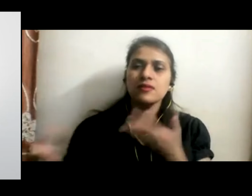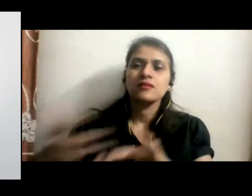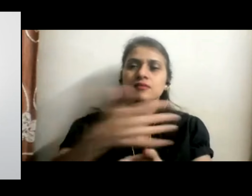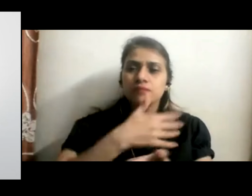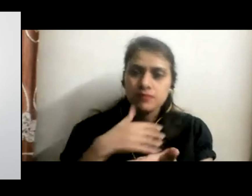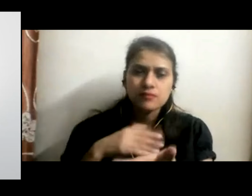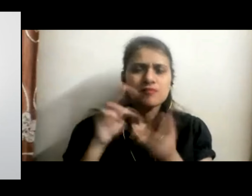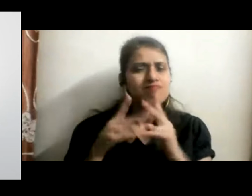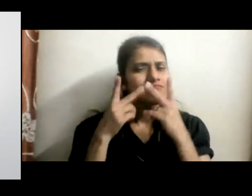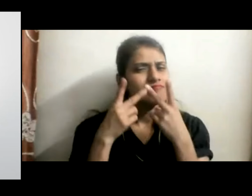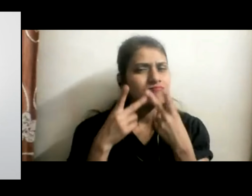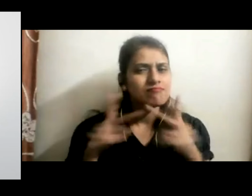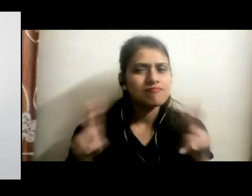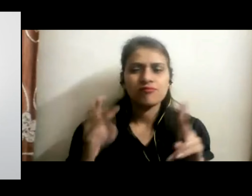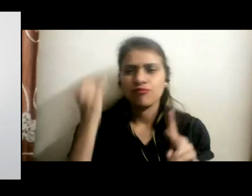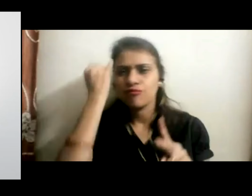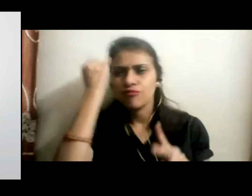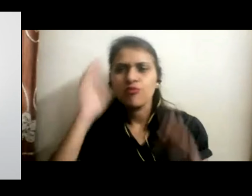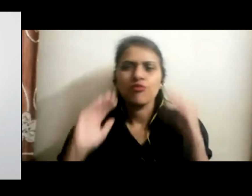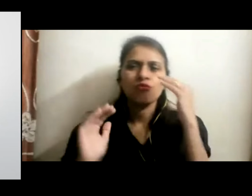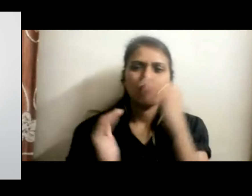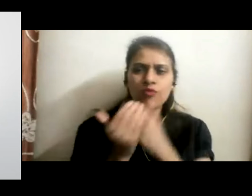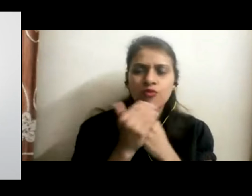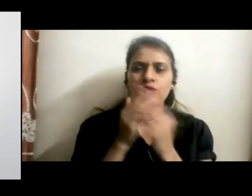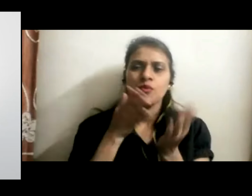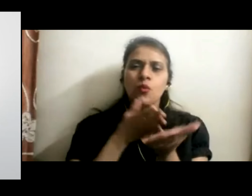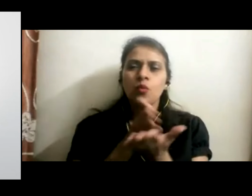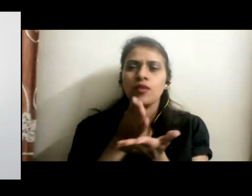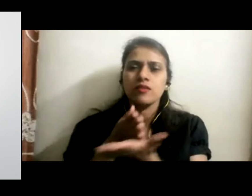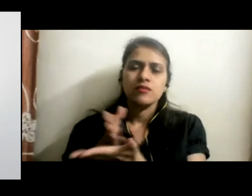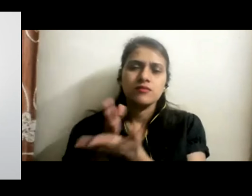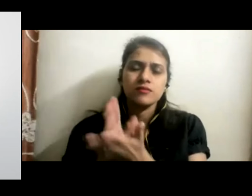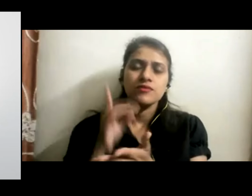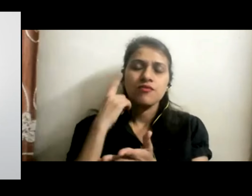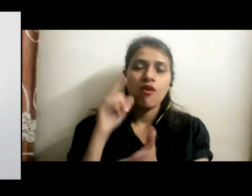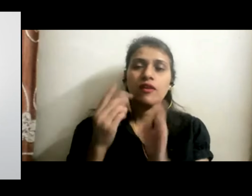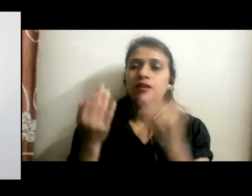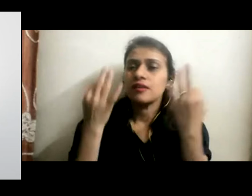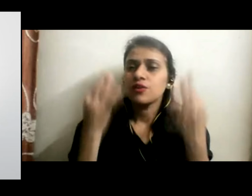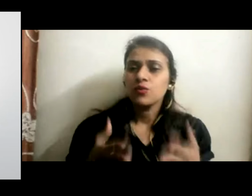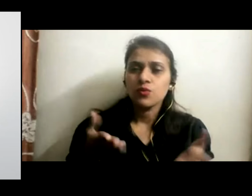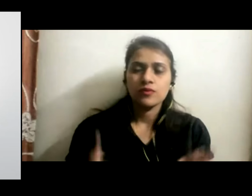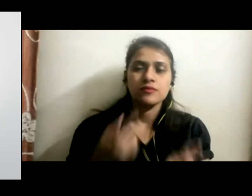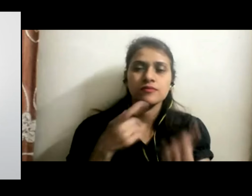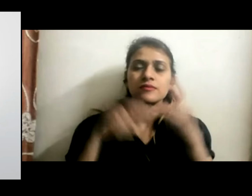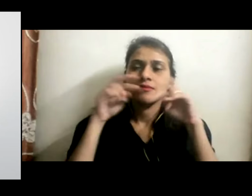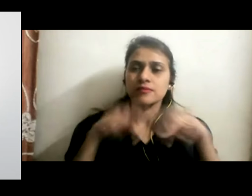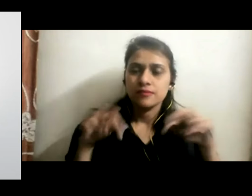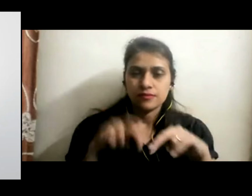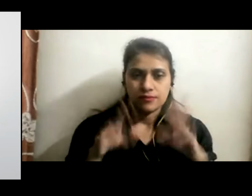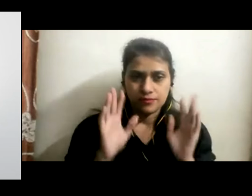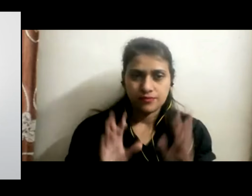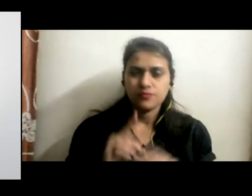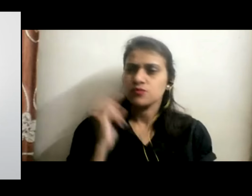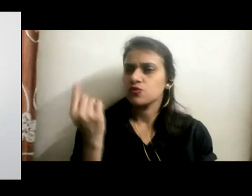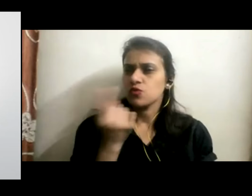very different innovative methods that are being used currently in the research field. However, I am only going to